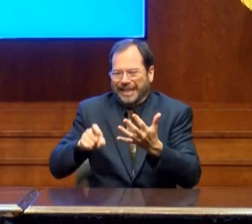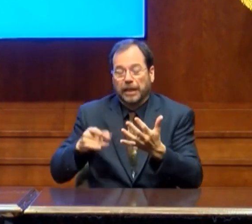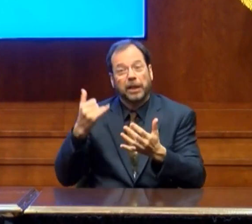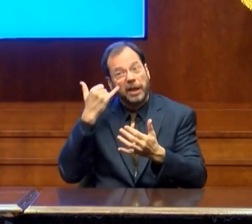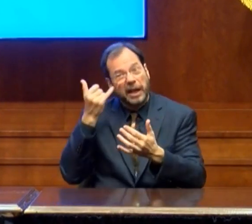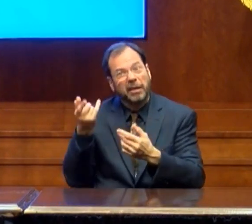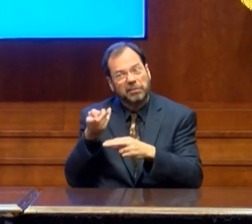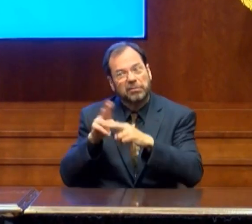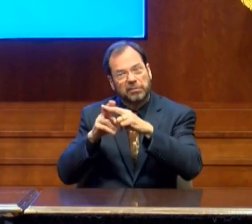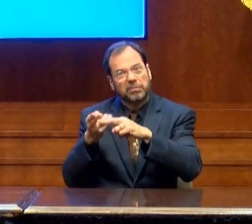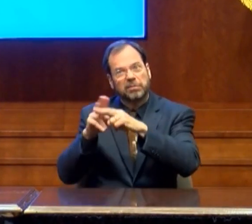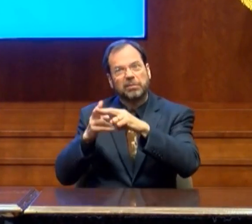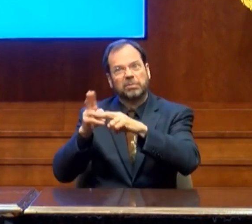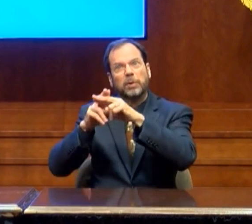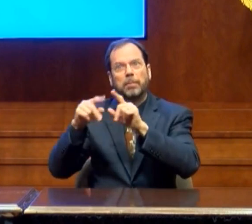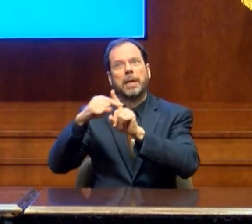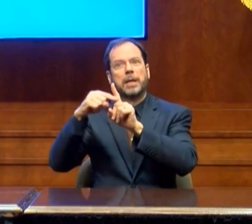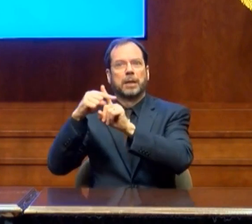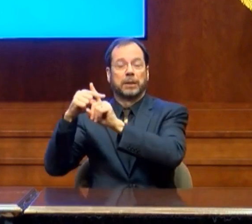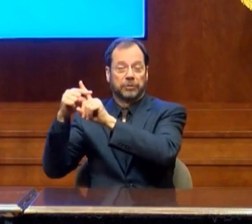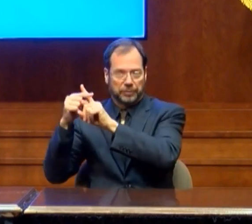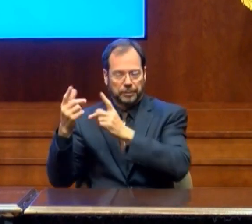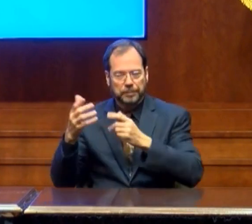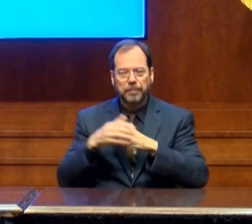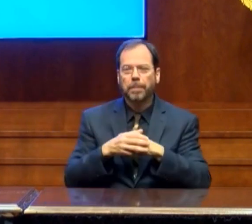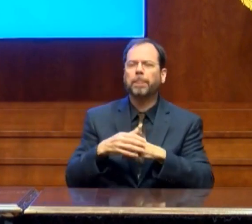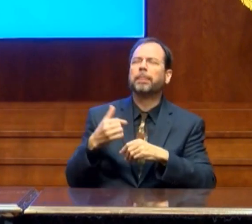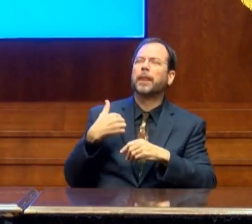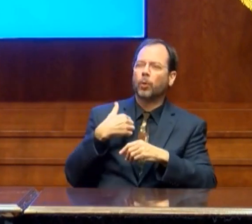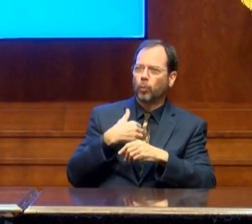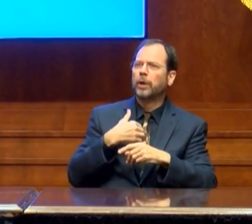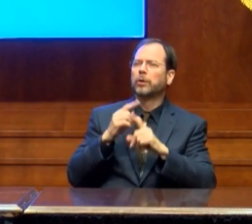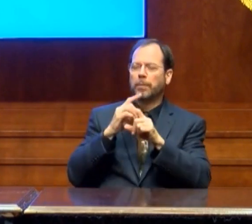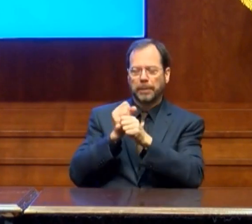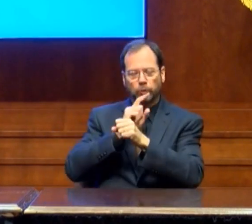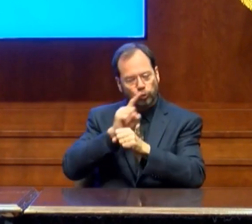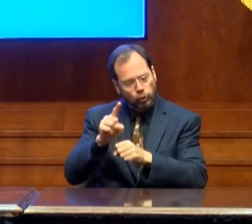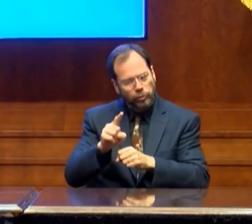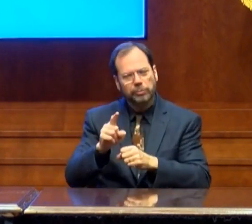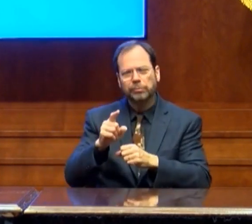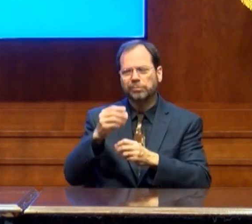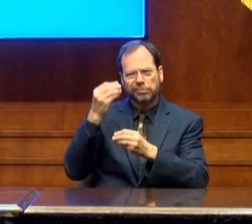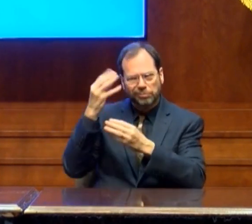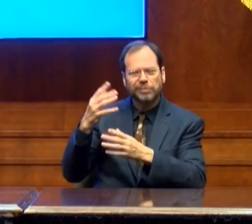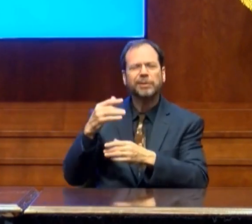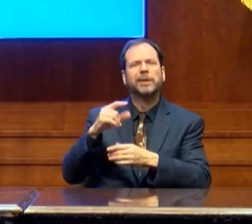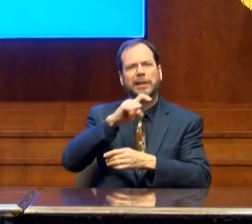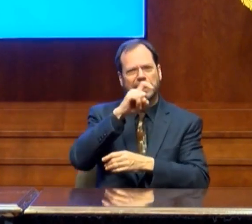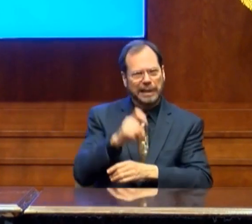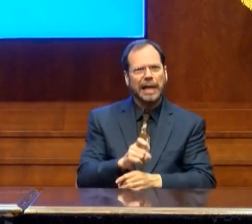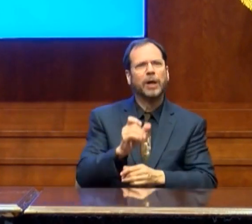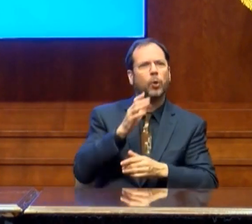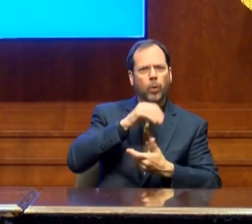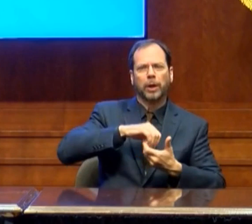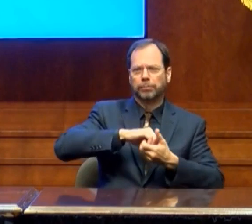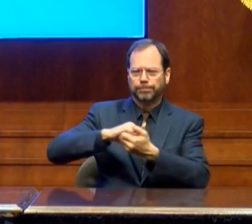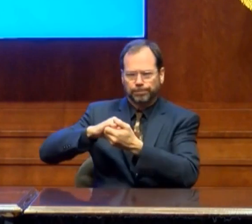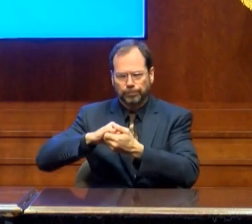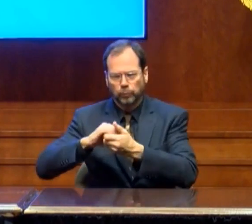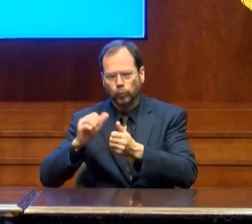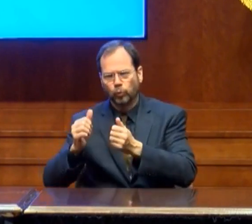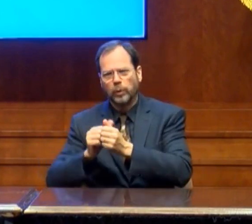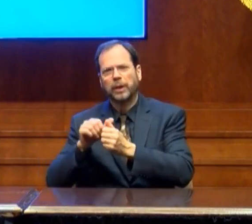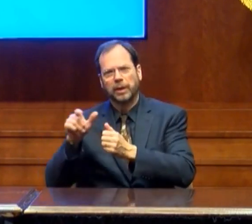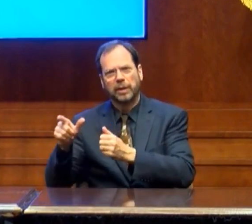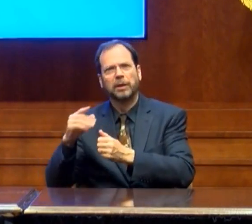that they continue to have more and more people test positive. And so we talked about ensuring that Texas would collaborate with